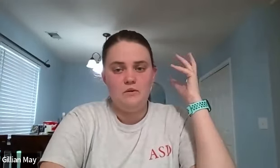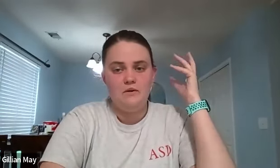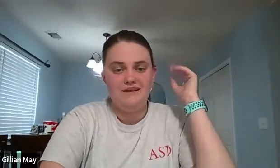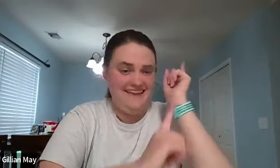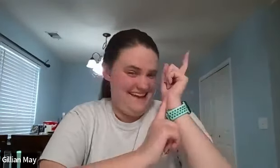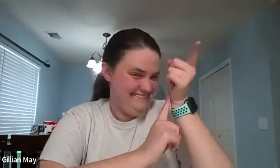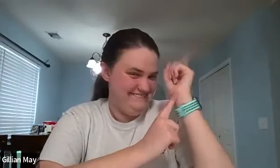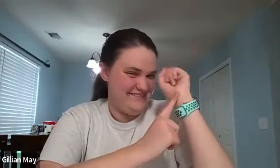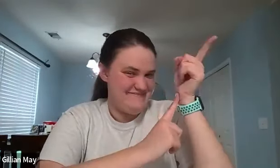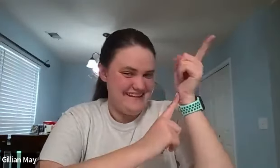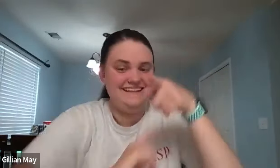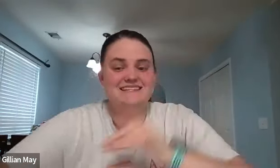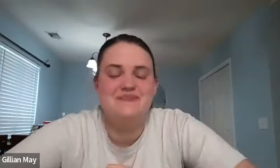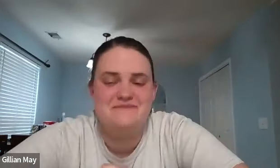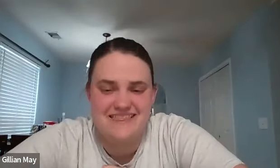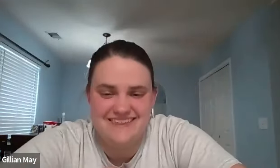Or yeah, 1 minute. Yes, Mary Beth.